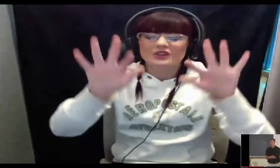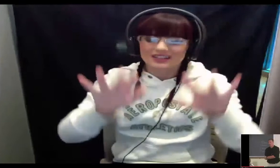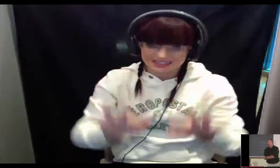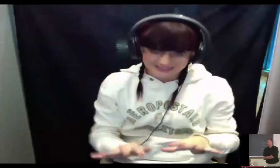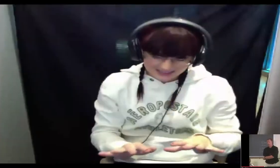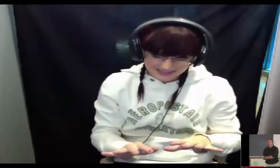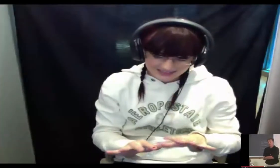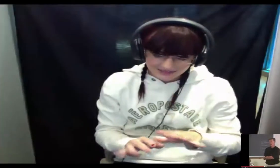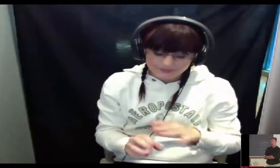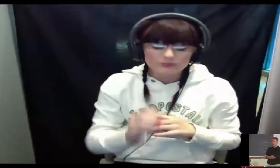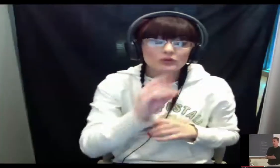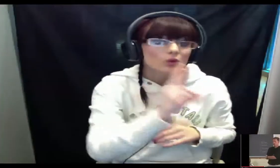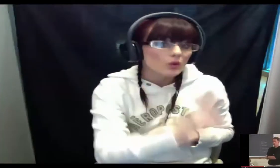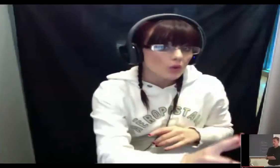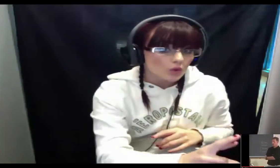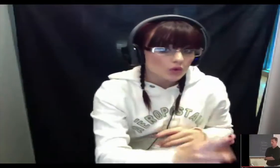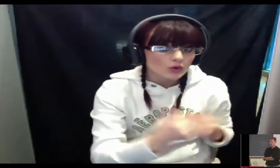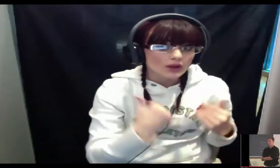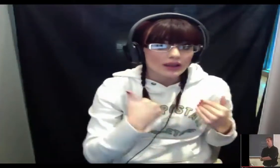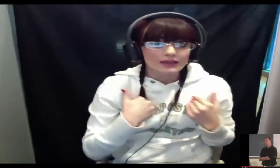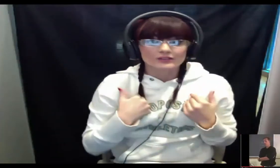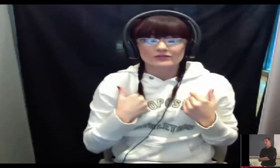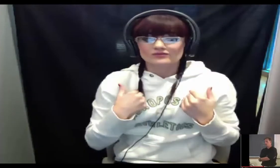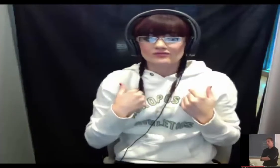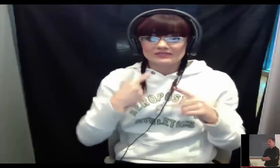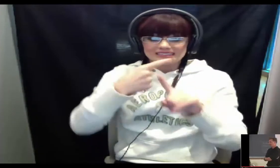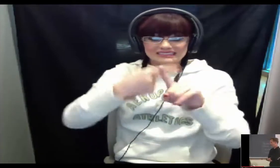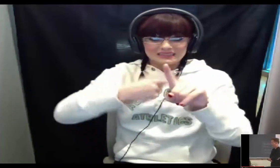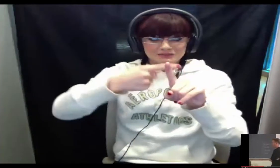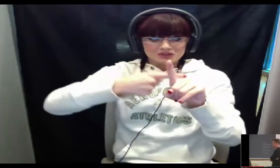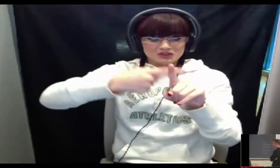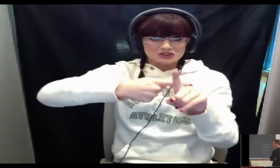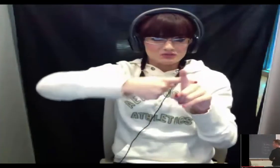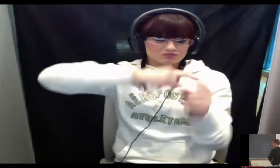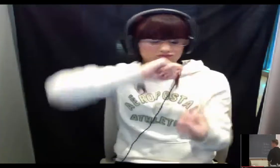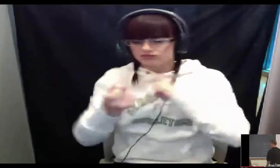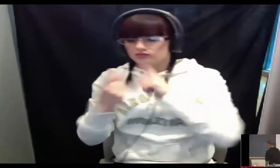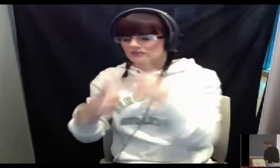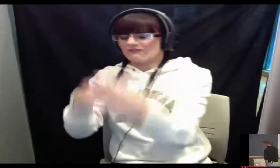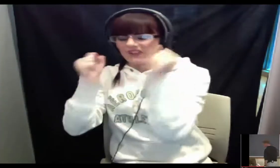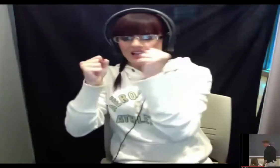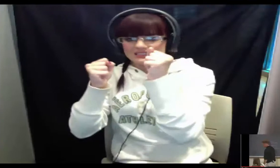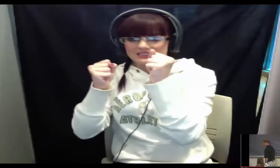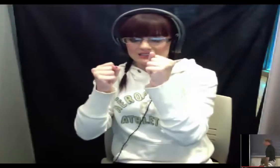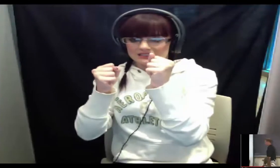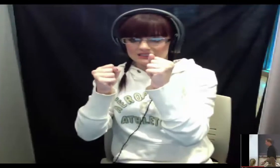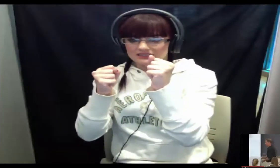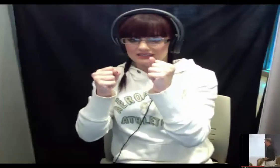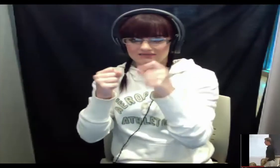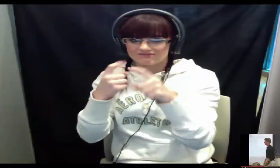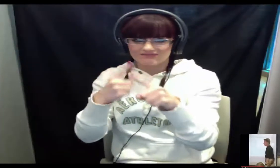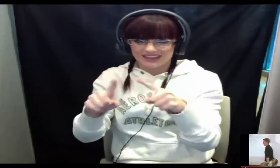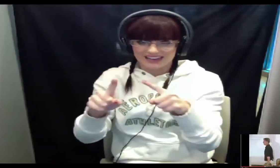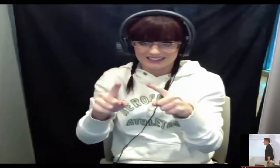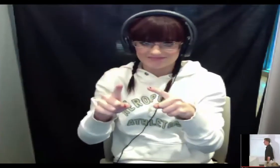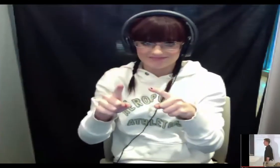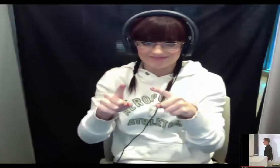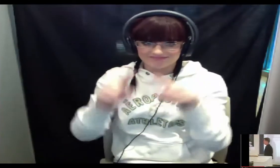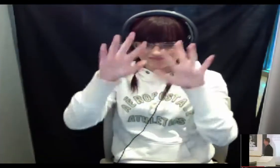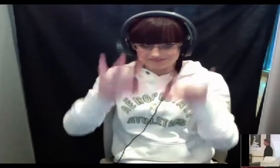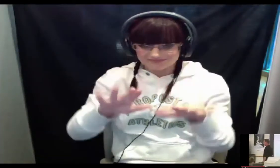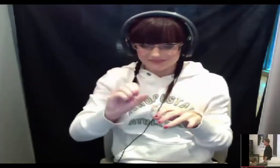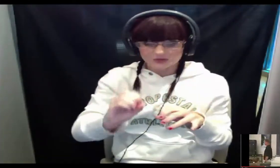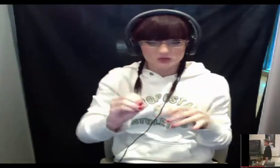a cloud can't hold as much water vapor as it could before, and then it rains. Another thing to use to describe